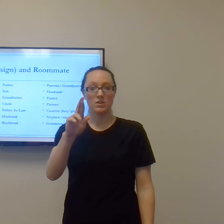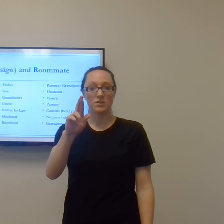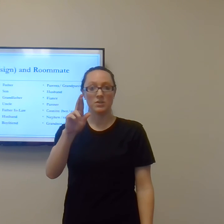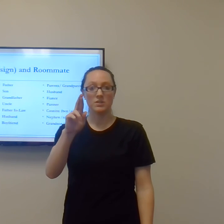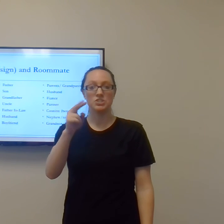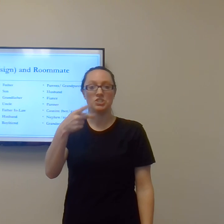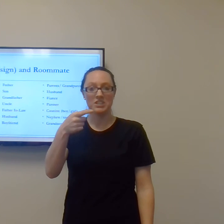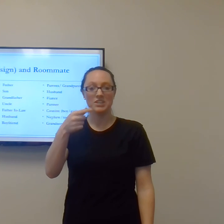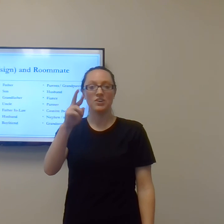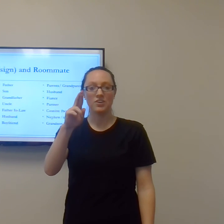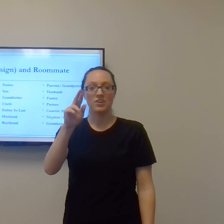Grand,